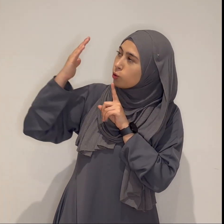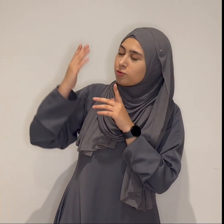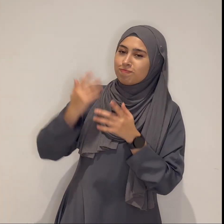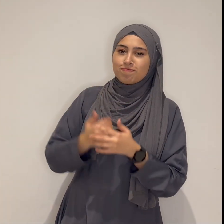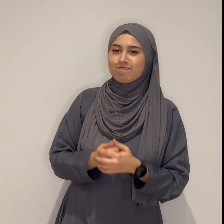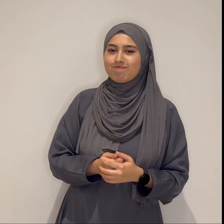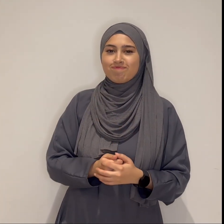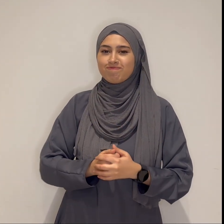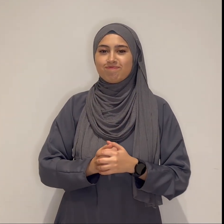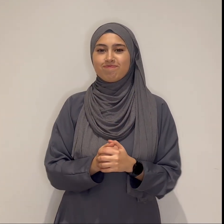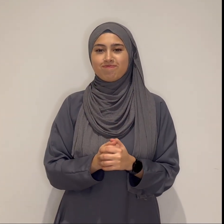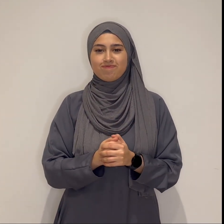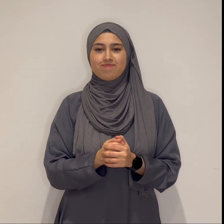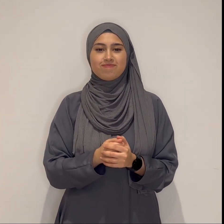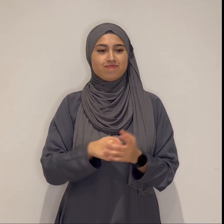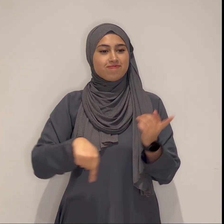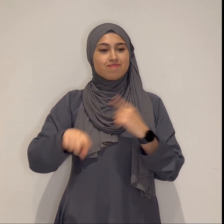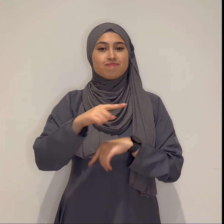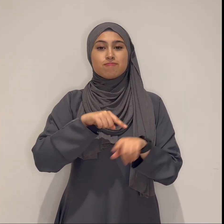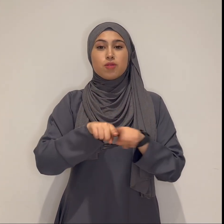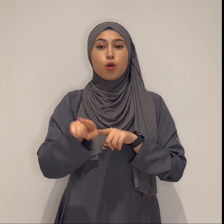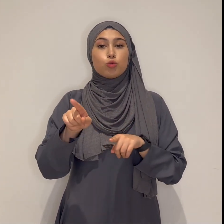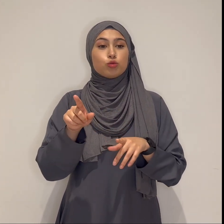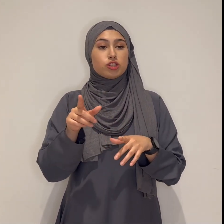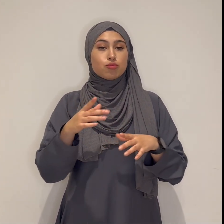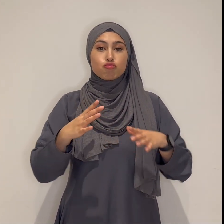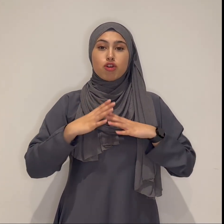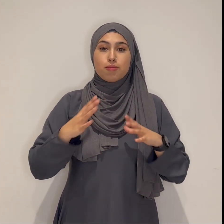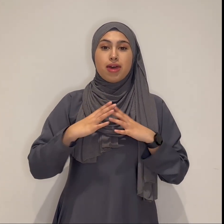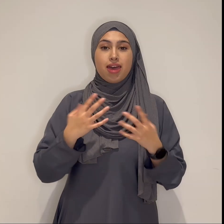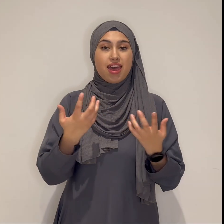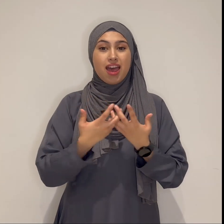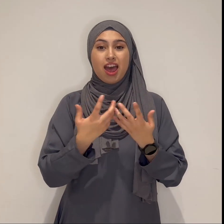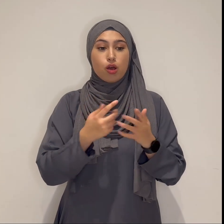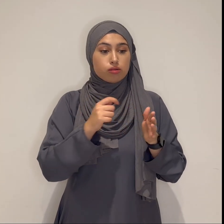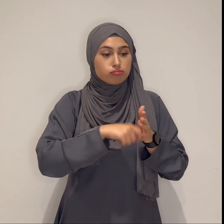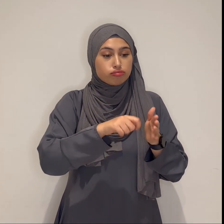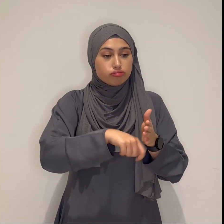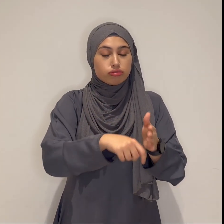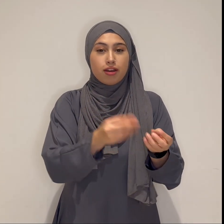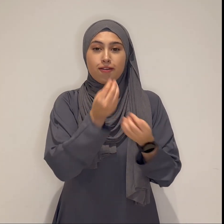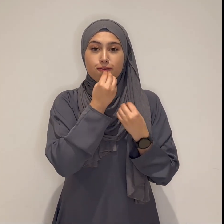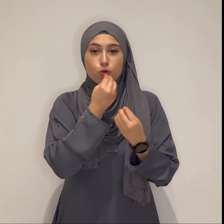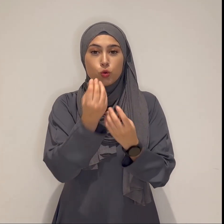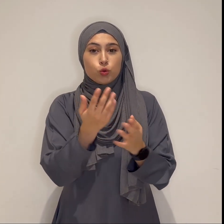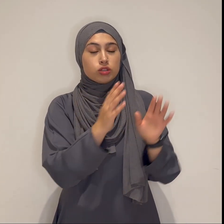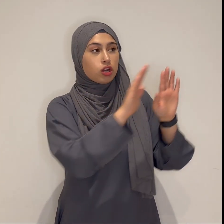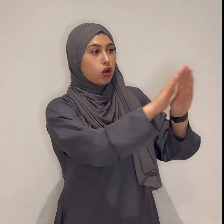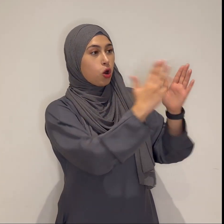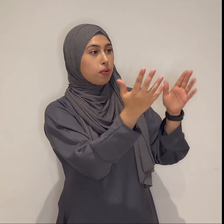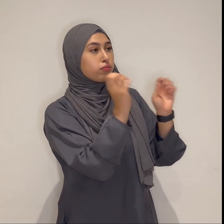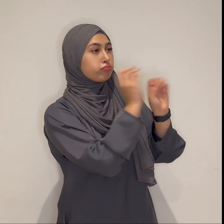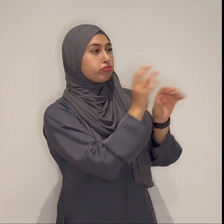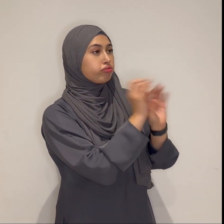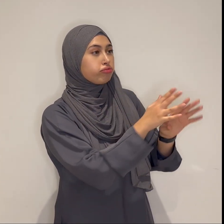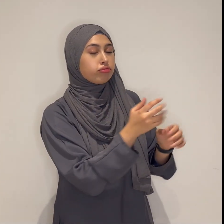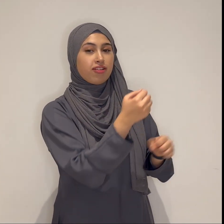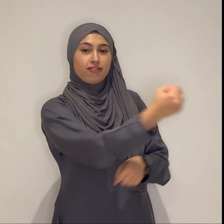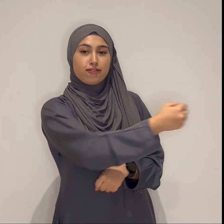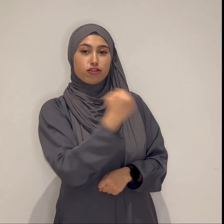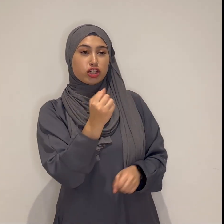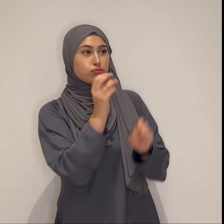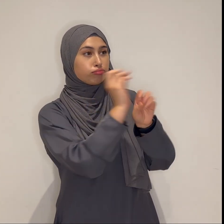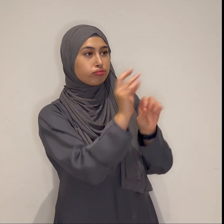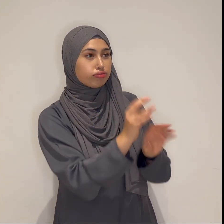draw us nearer to Allah subhanahu wa ta'ala. Yet you find that the majority of the preparation that we do is stocking up the pantry and the